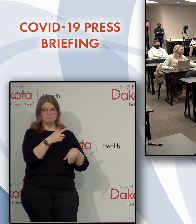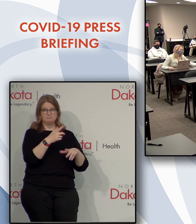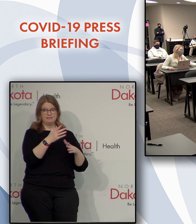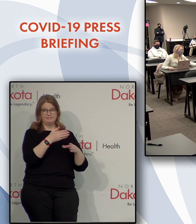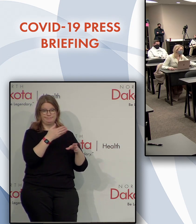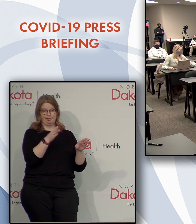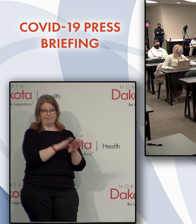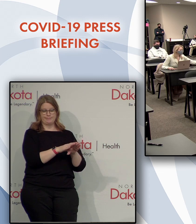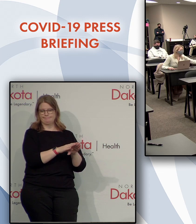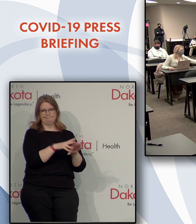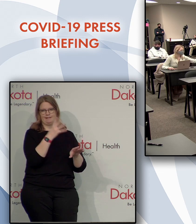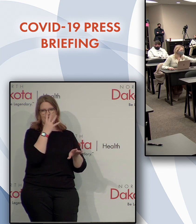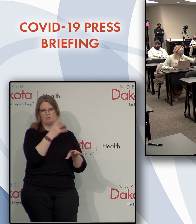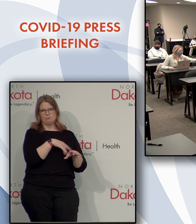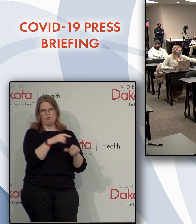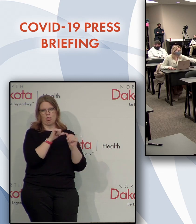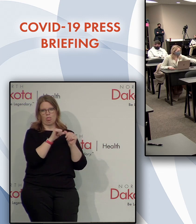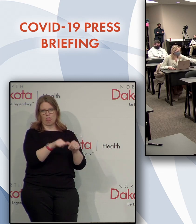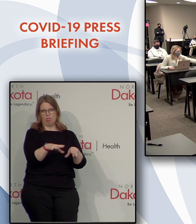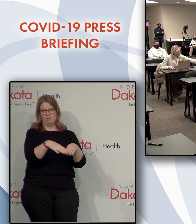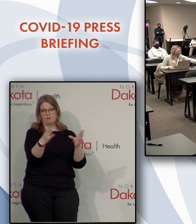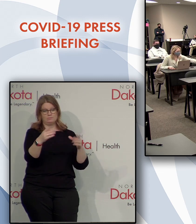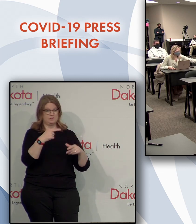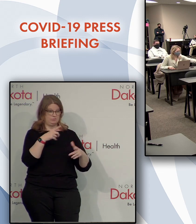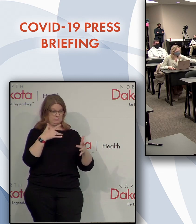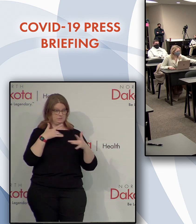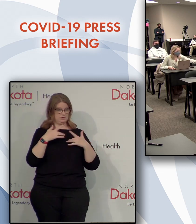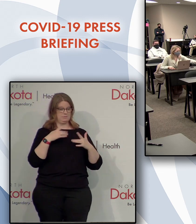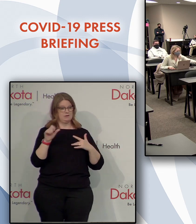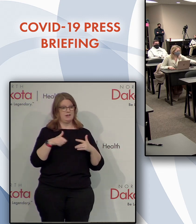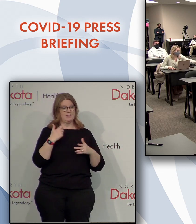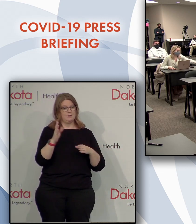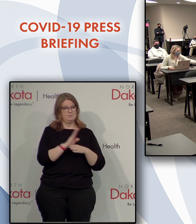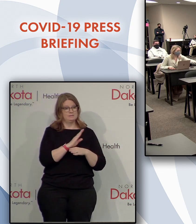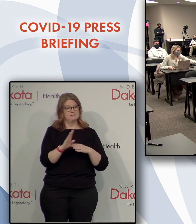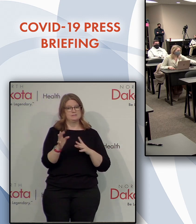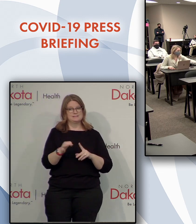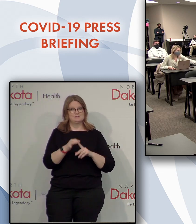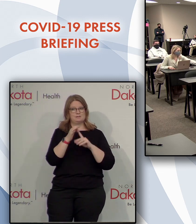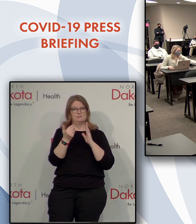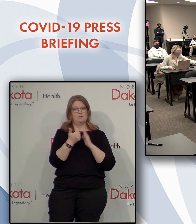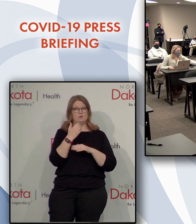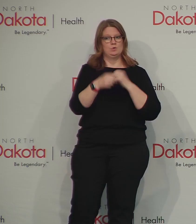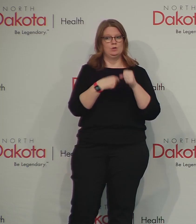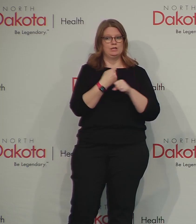ending? And are you worried of other businesses following suit, especially for New Year's?